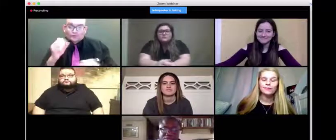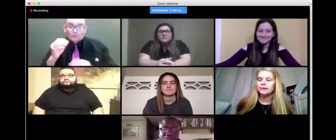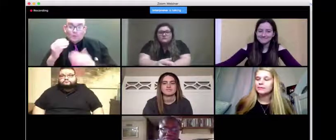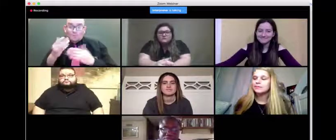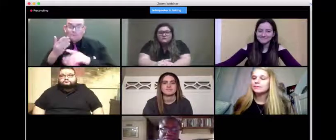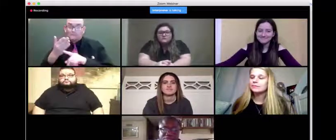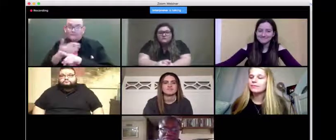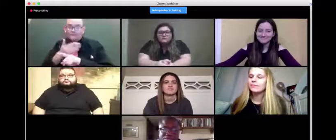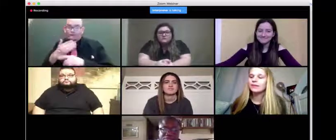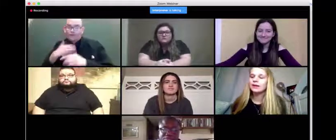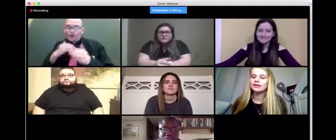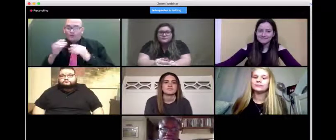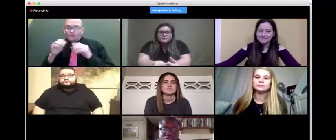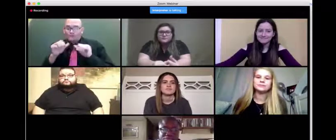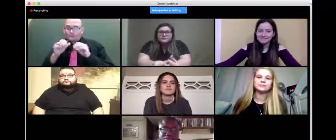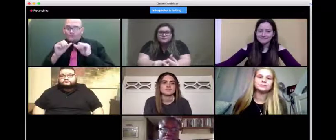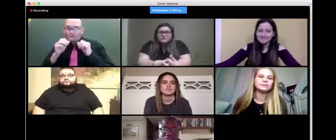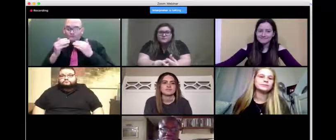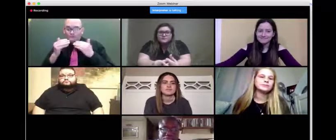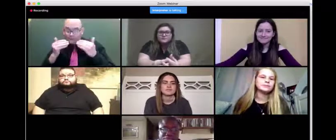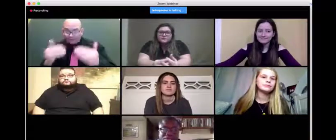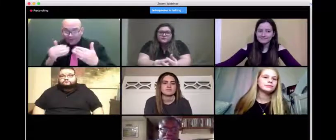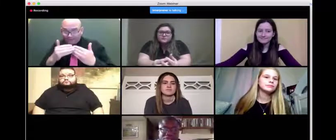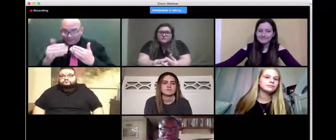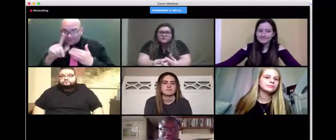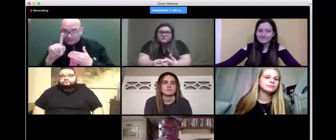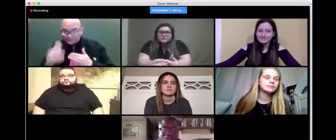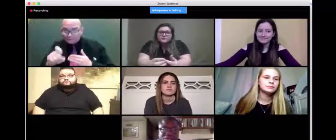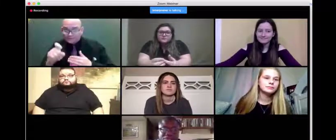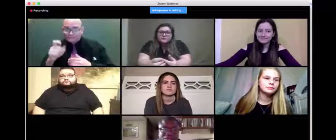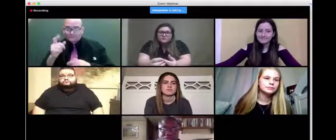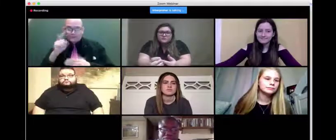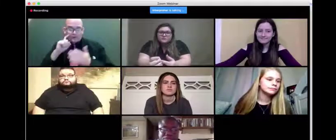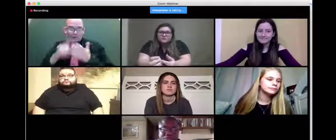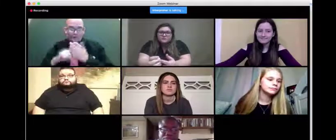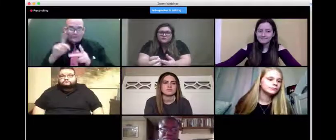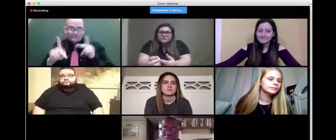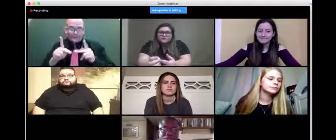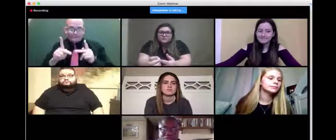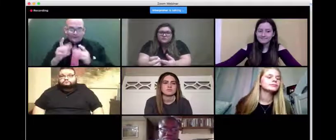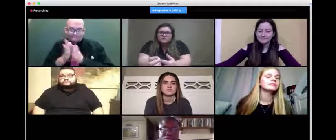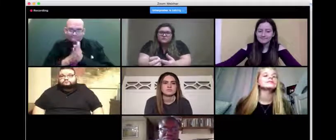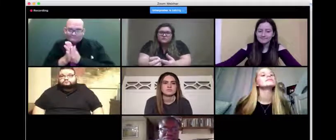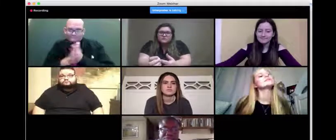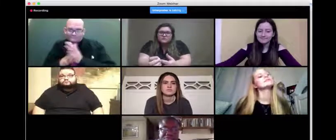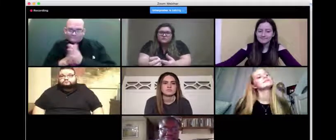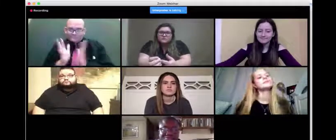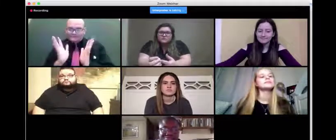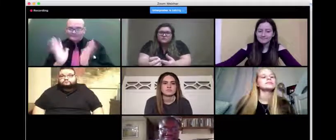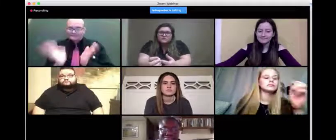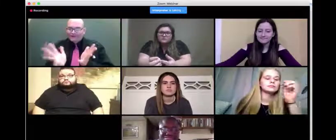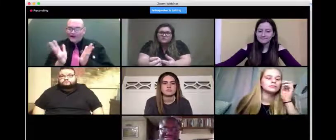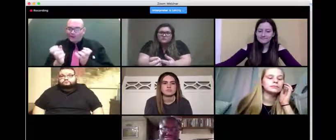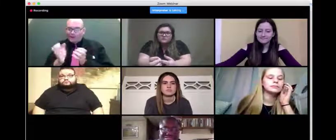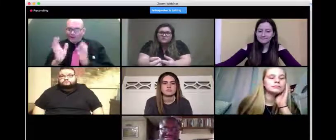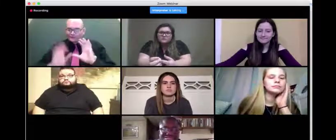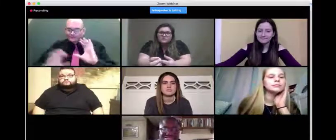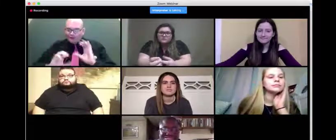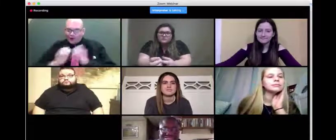question, I noticed that people are very eager to chat with all of you. And if you don't mind, let's hold off